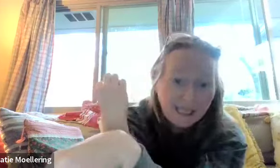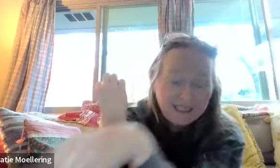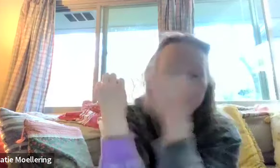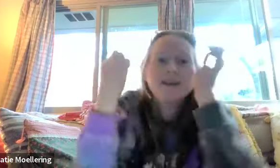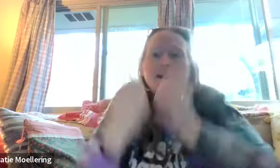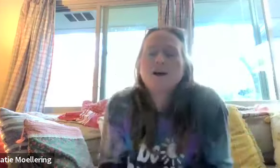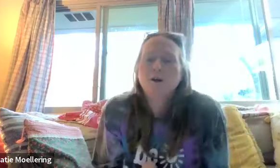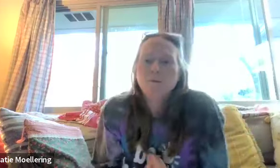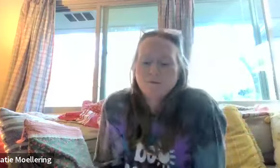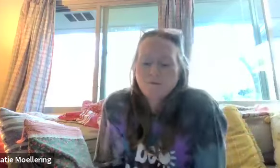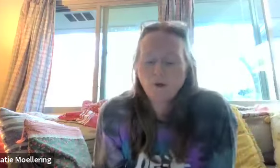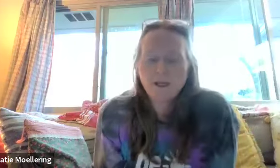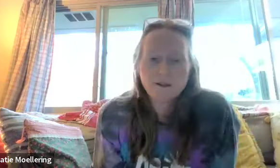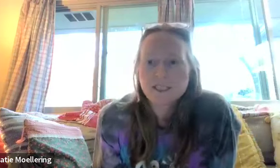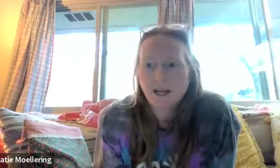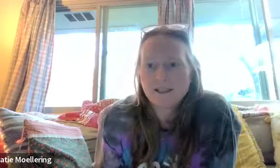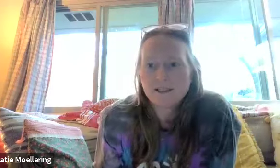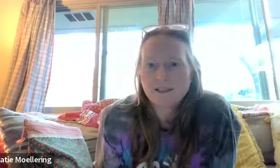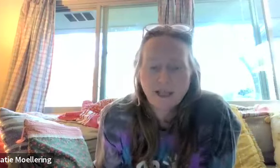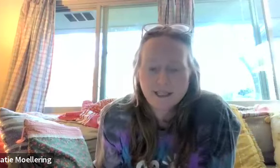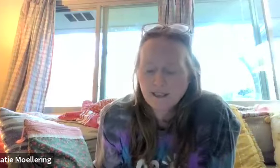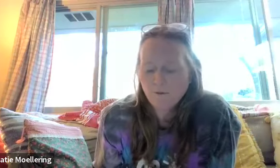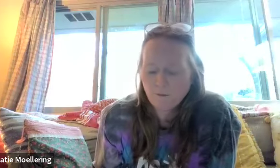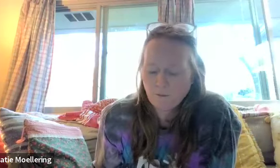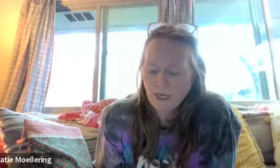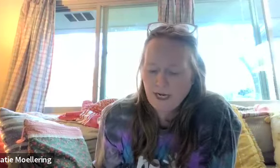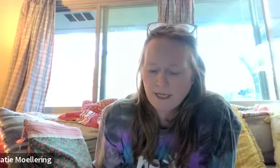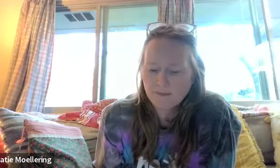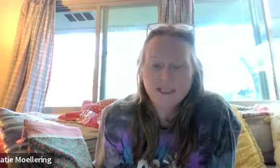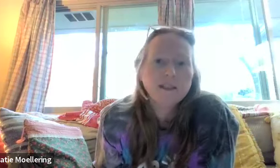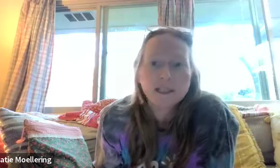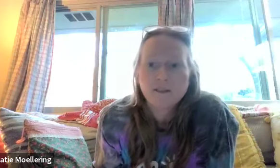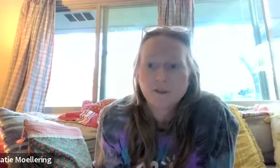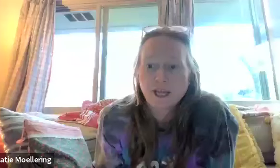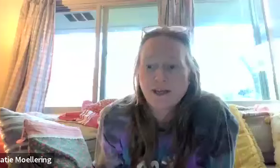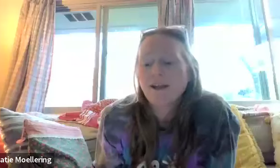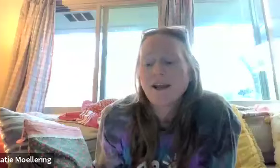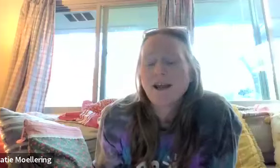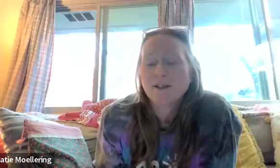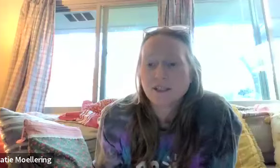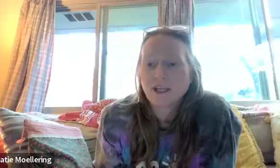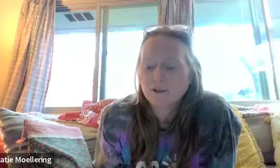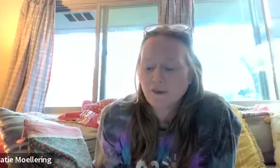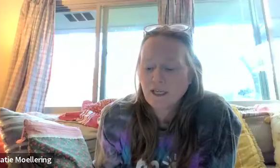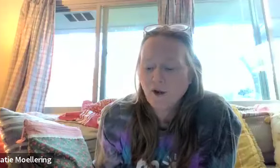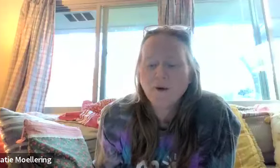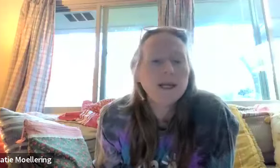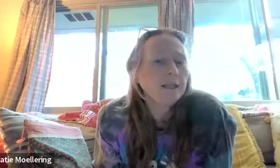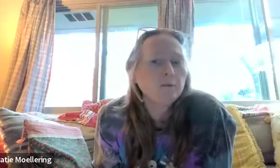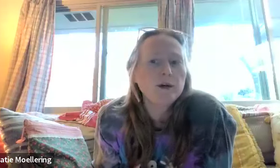again with tonight's lesson. When I send the link for that, I'll send the colors video. And then we